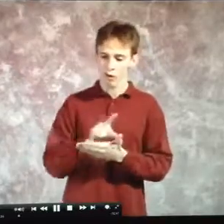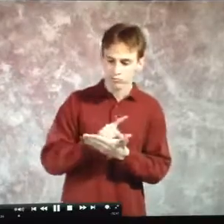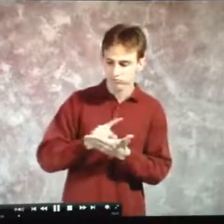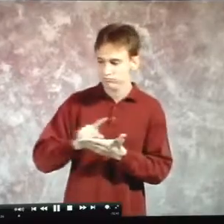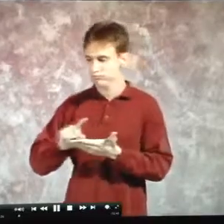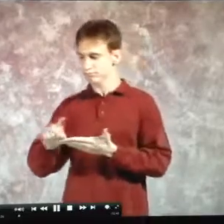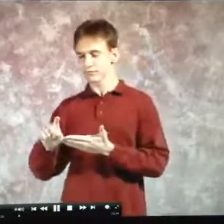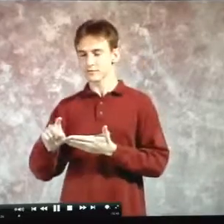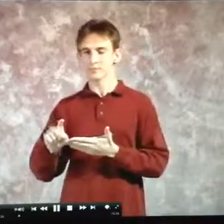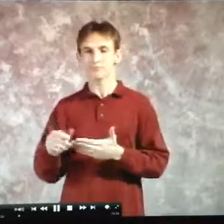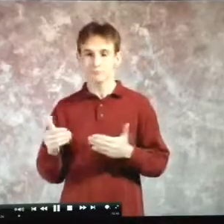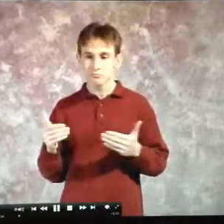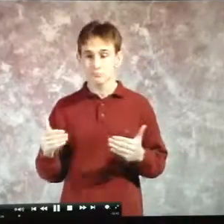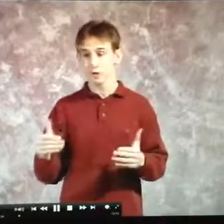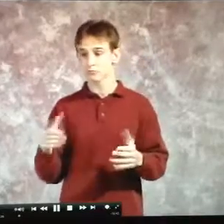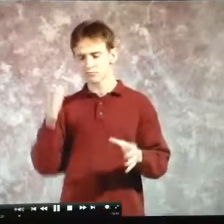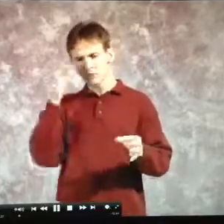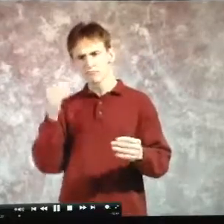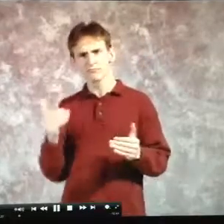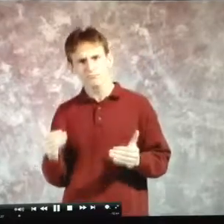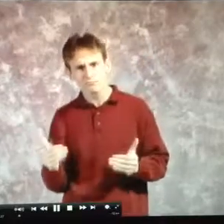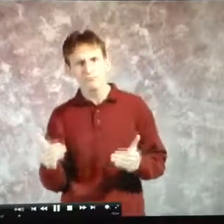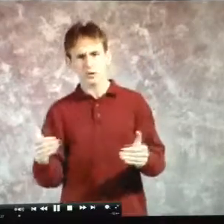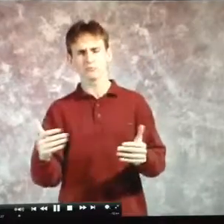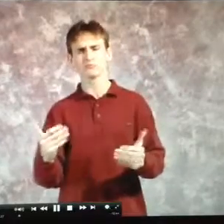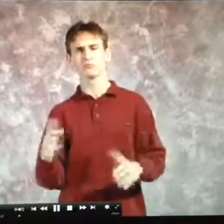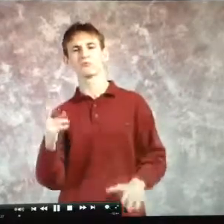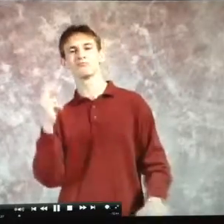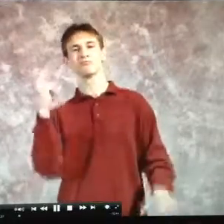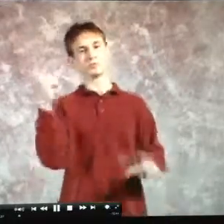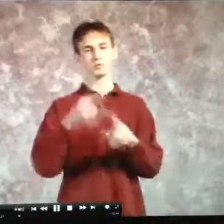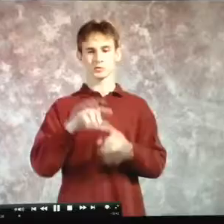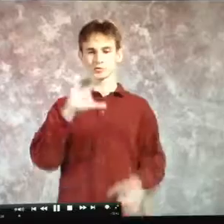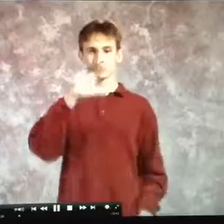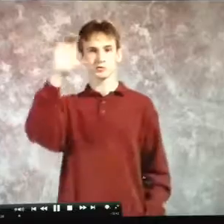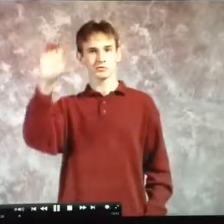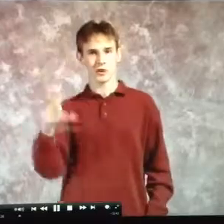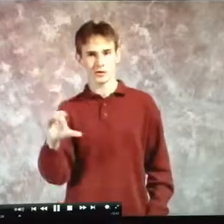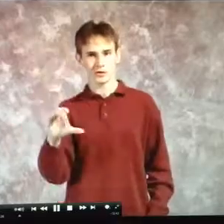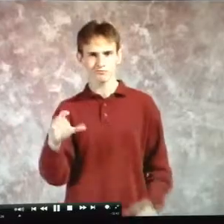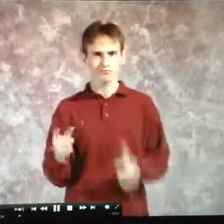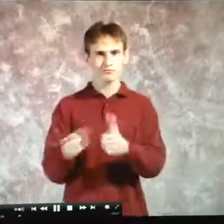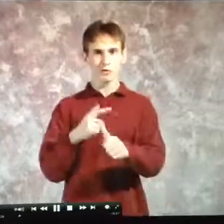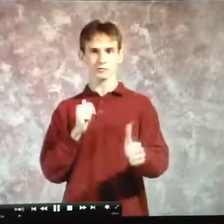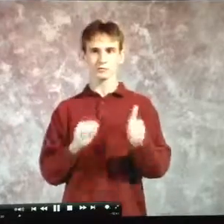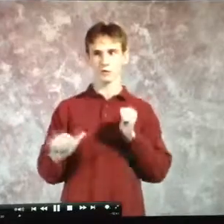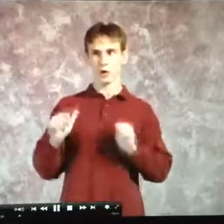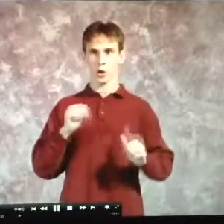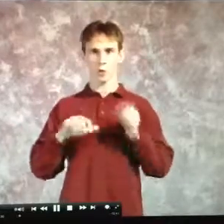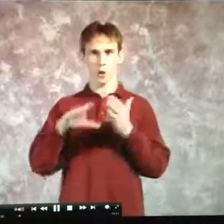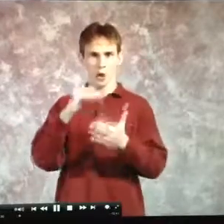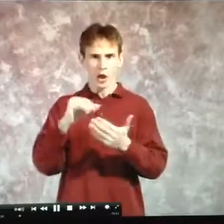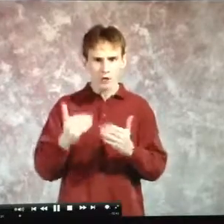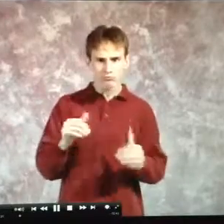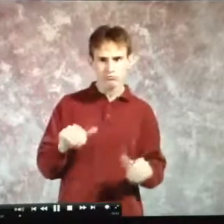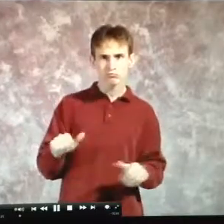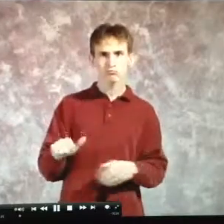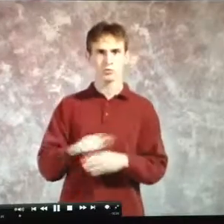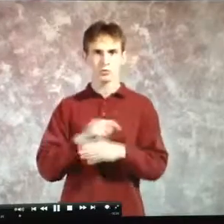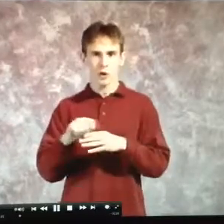lots of training and practice. We do that for about 1 week, and then we decided to go ahead and take off traveling and